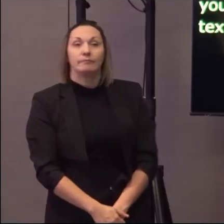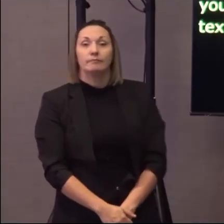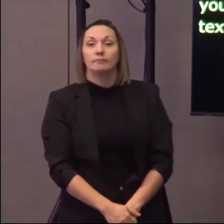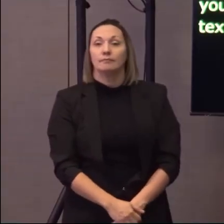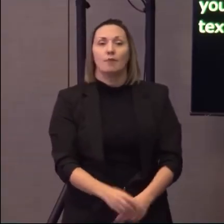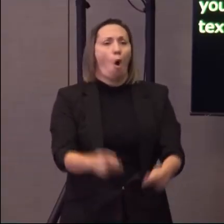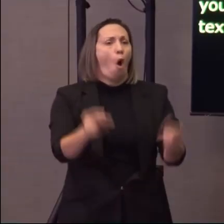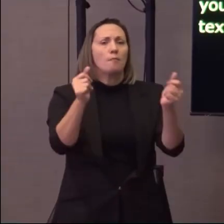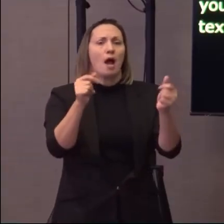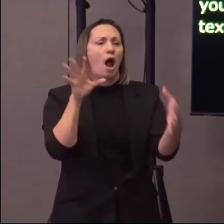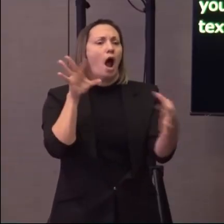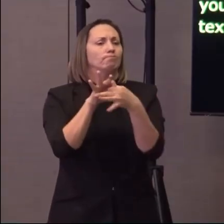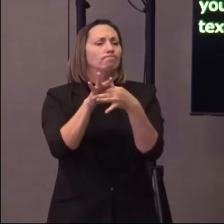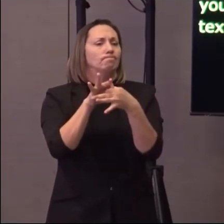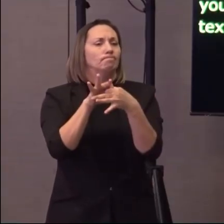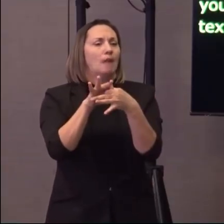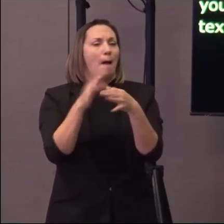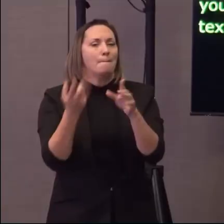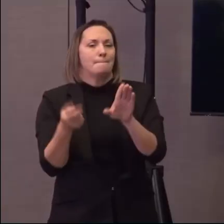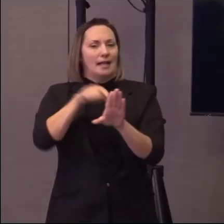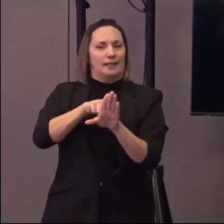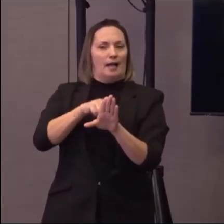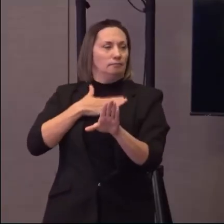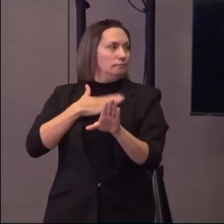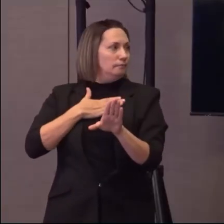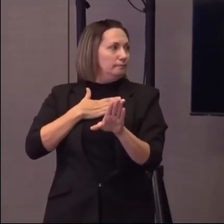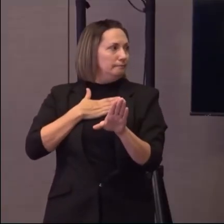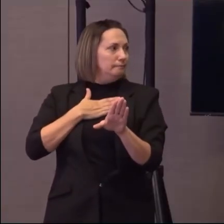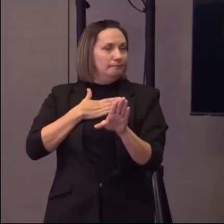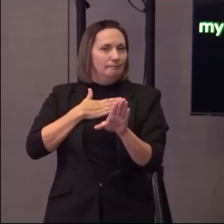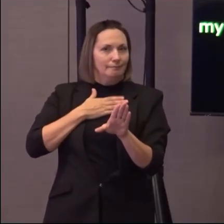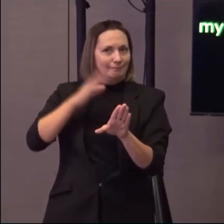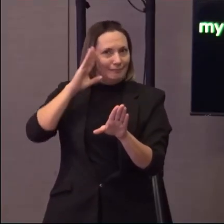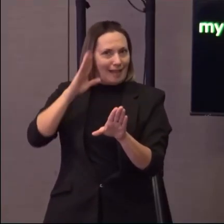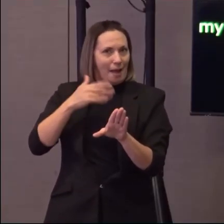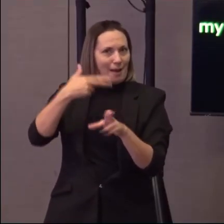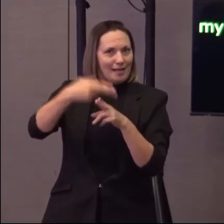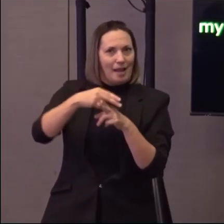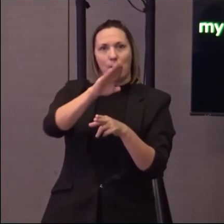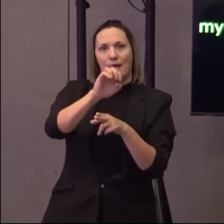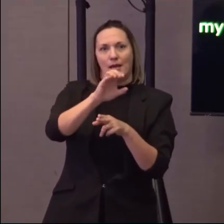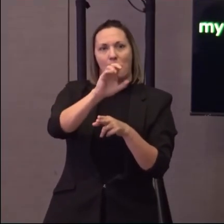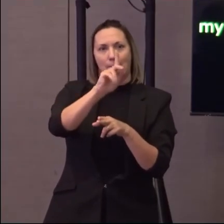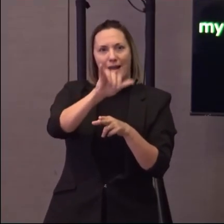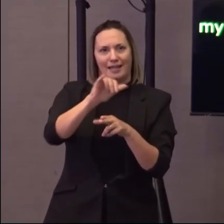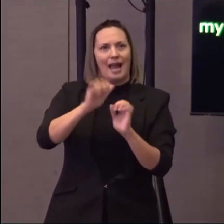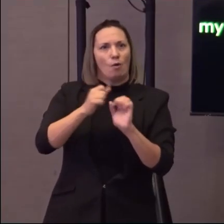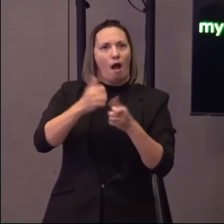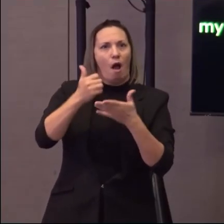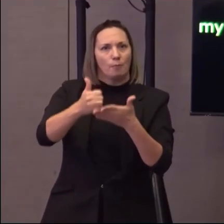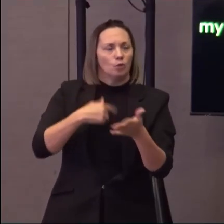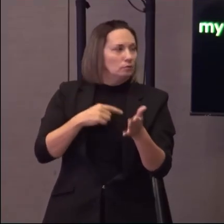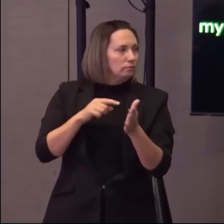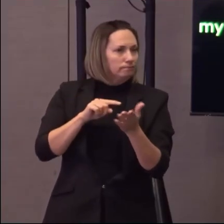It automatically connects to my side of the device. Hi, my name is Becky. How can I help you?